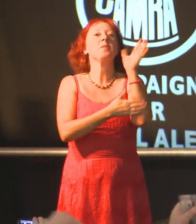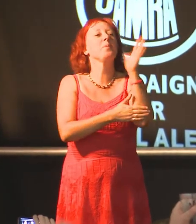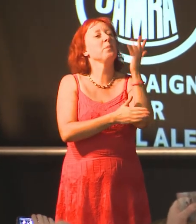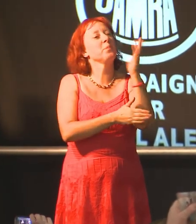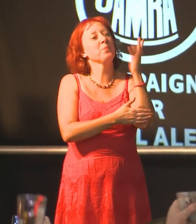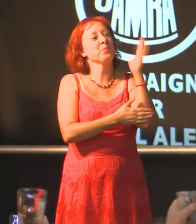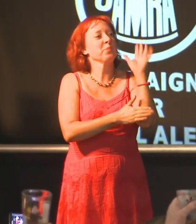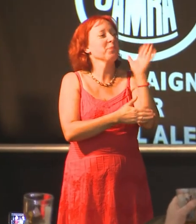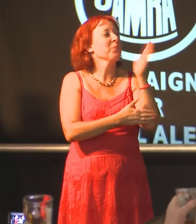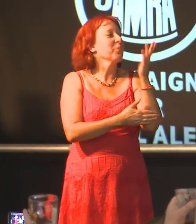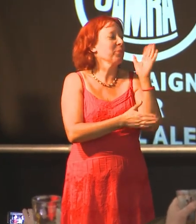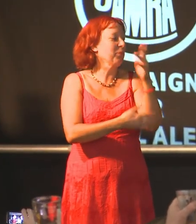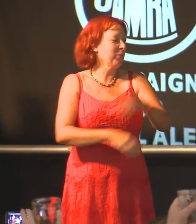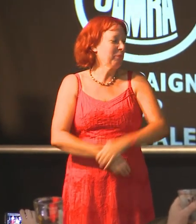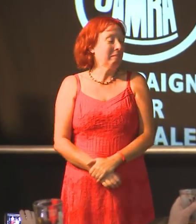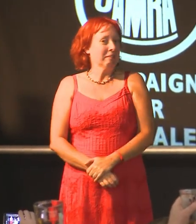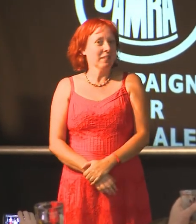GBBF cheer.